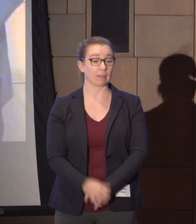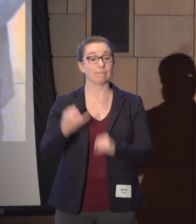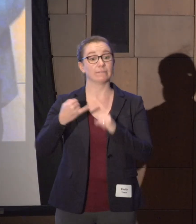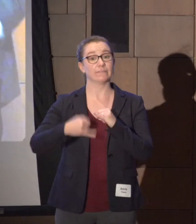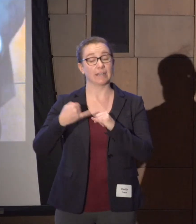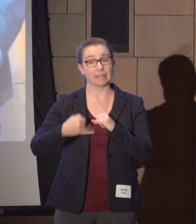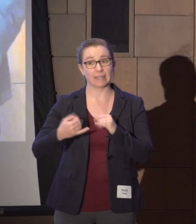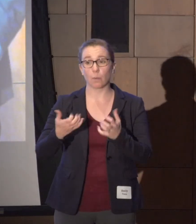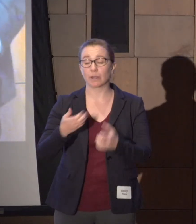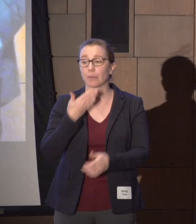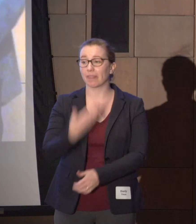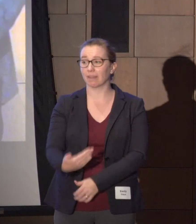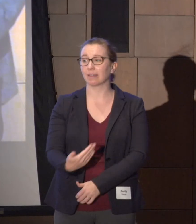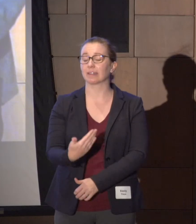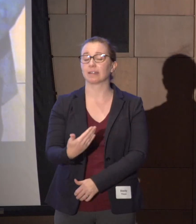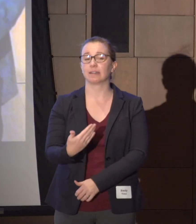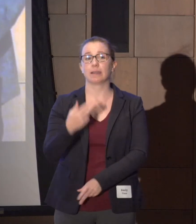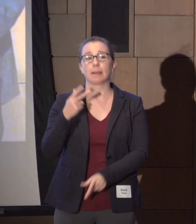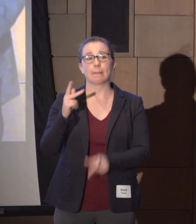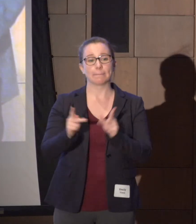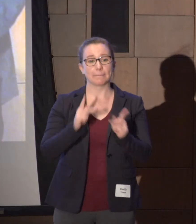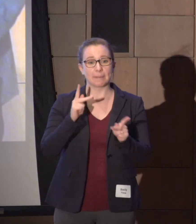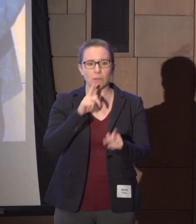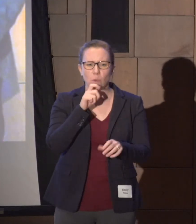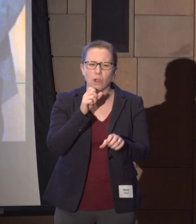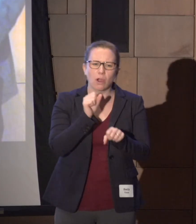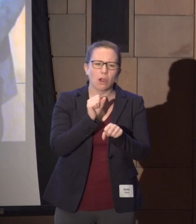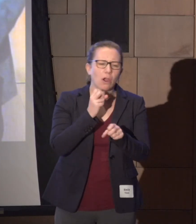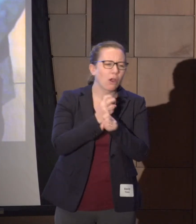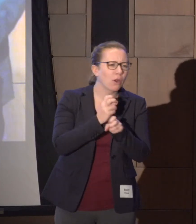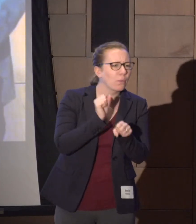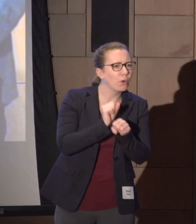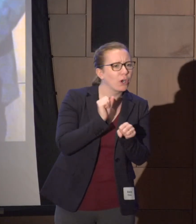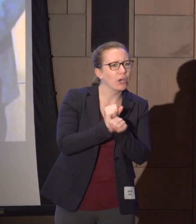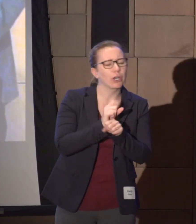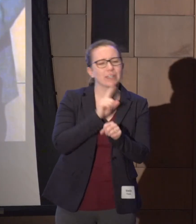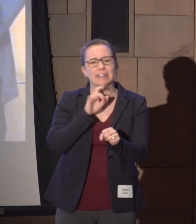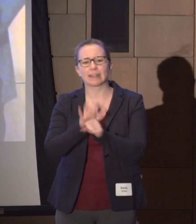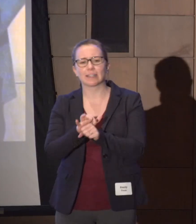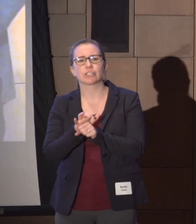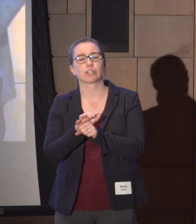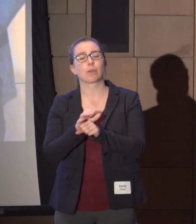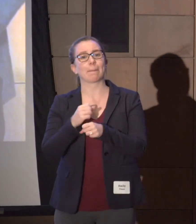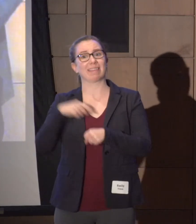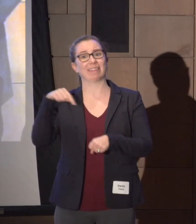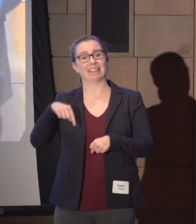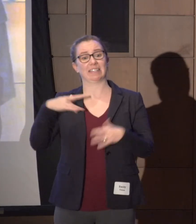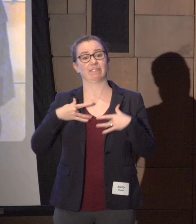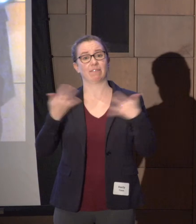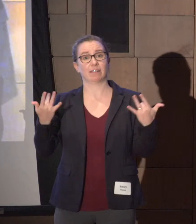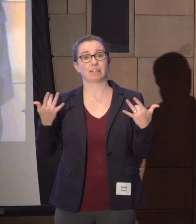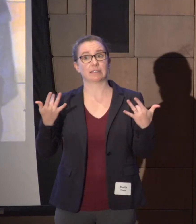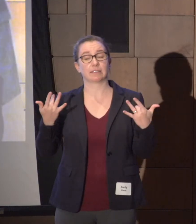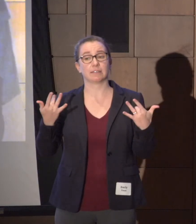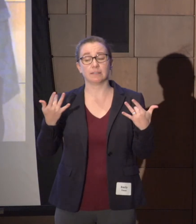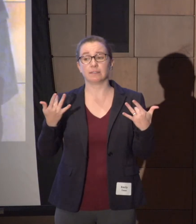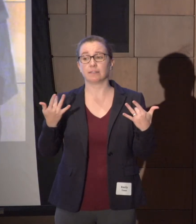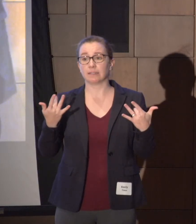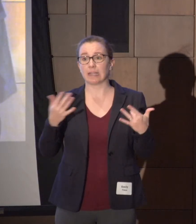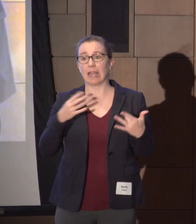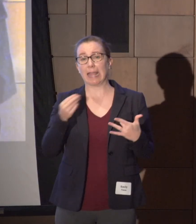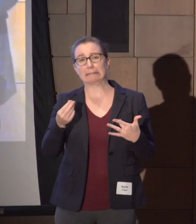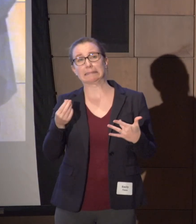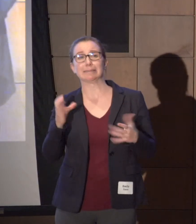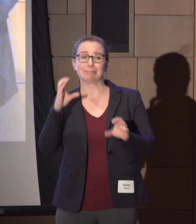Finally, I'd like to thank the people whose hard work and dedication tonight made this event in these